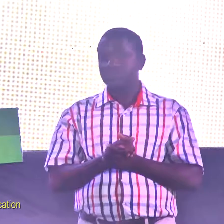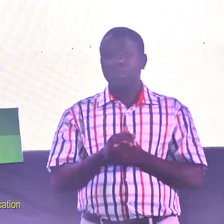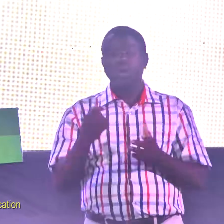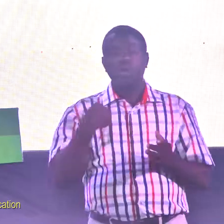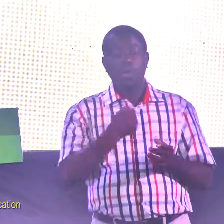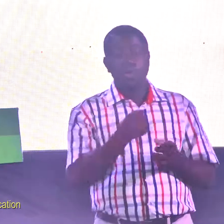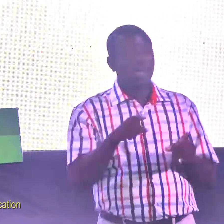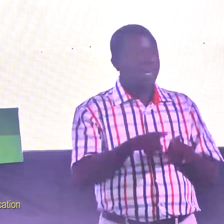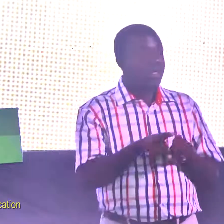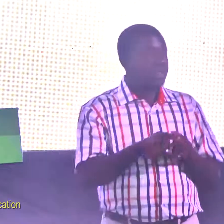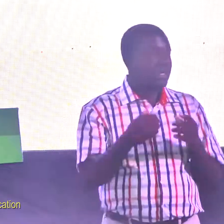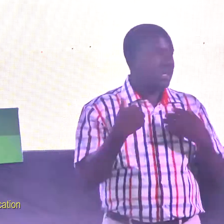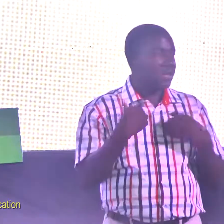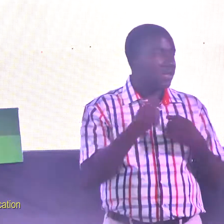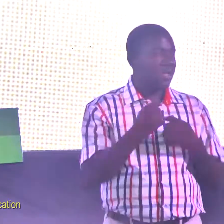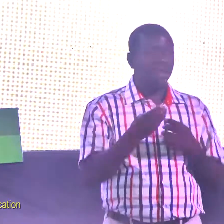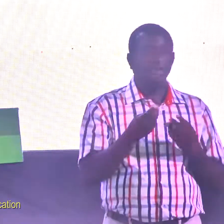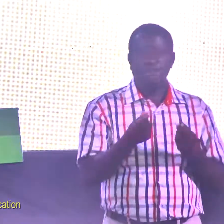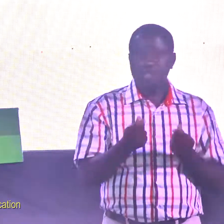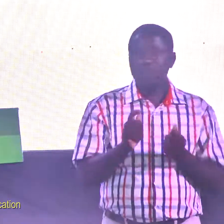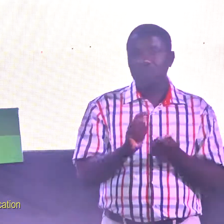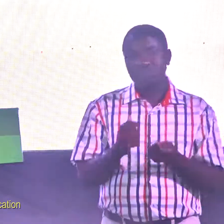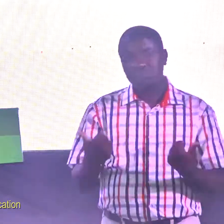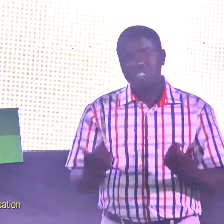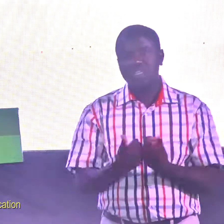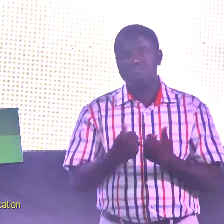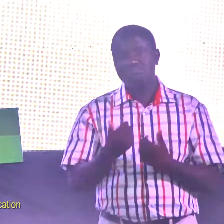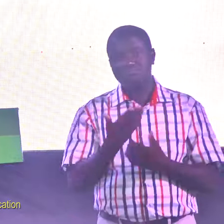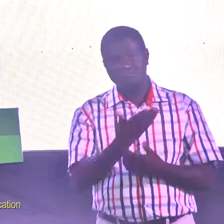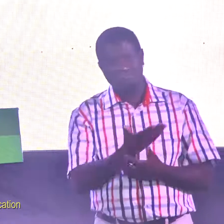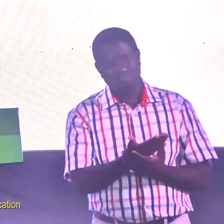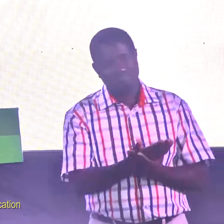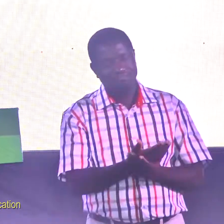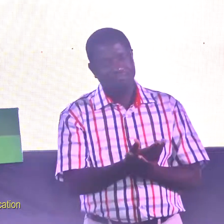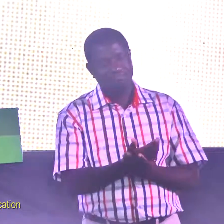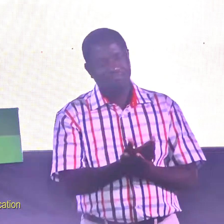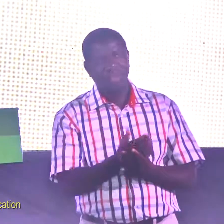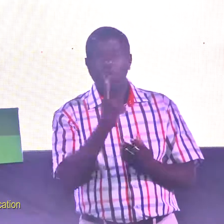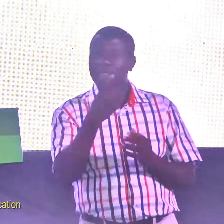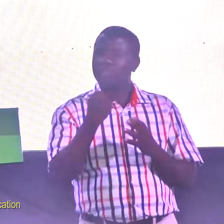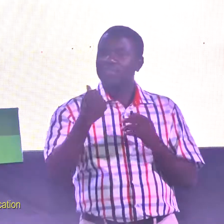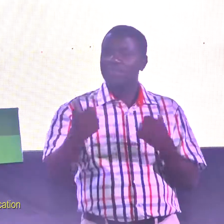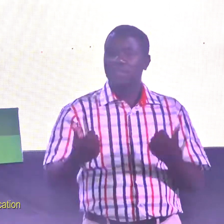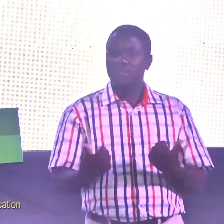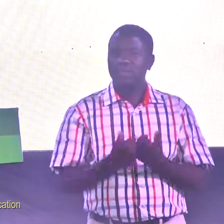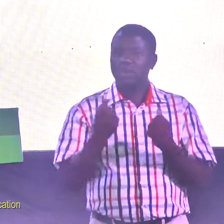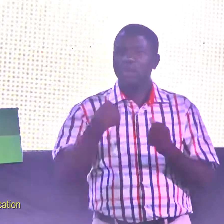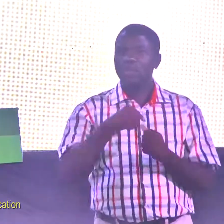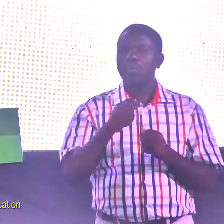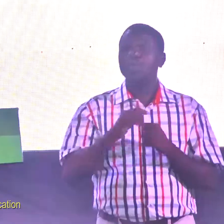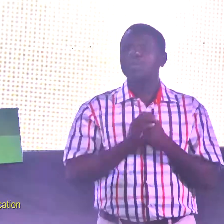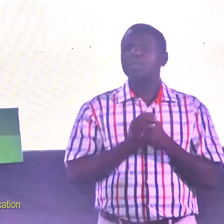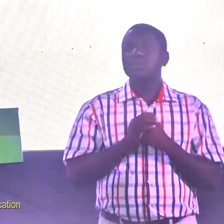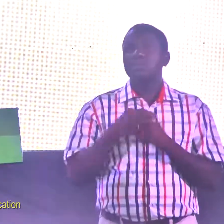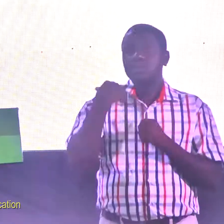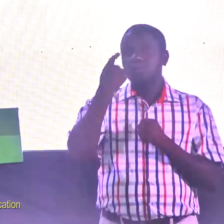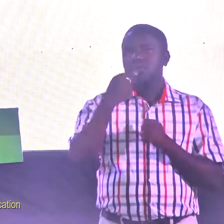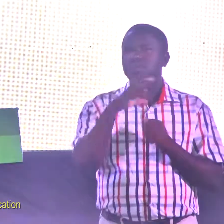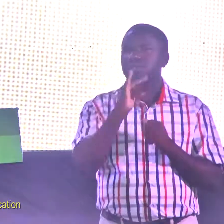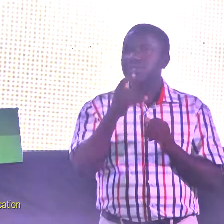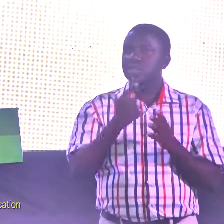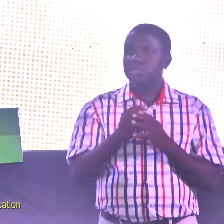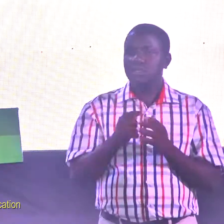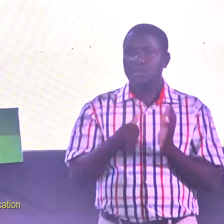We also had a few challenges here and there. One of the challenges that we faced related to the fingerprints of